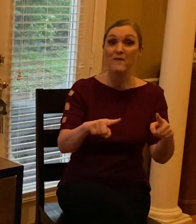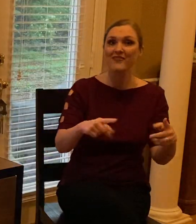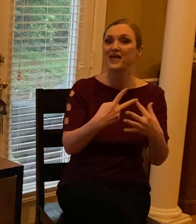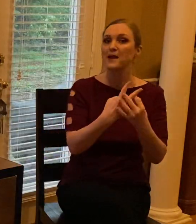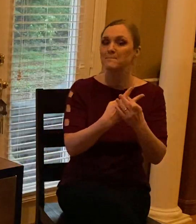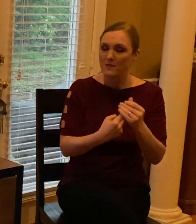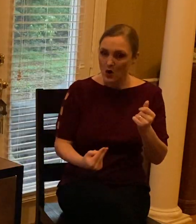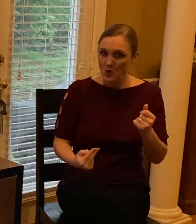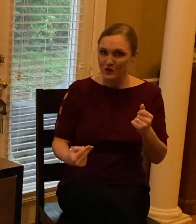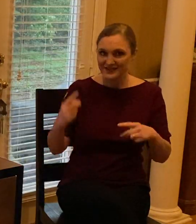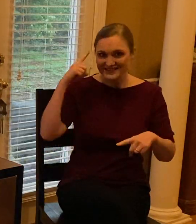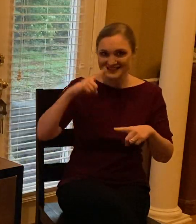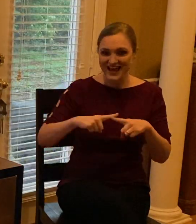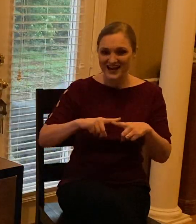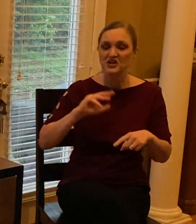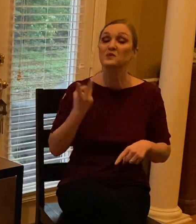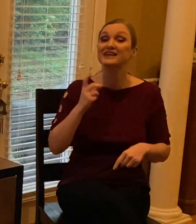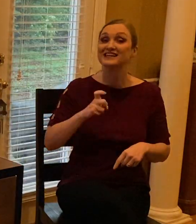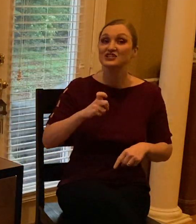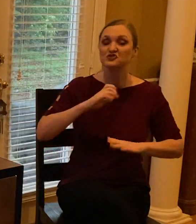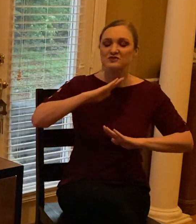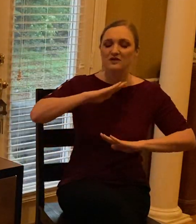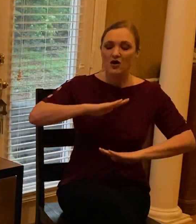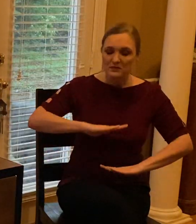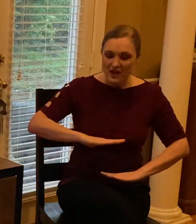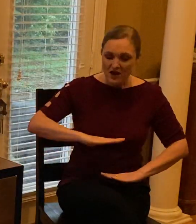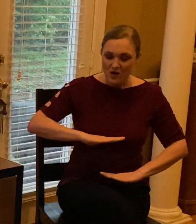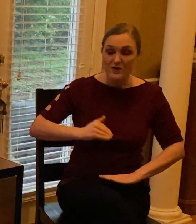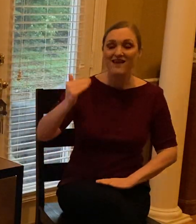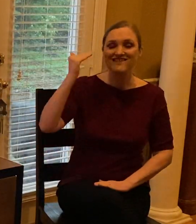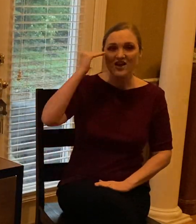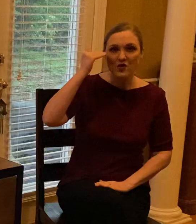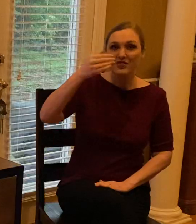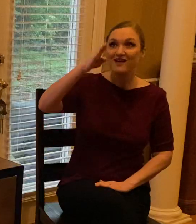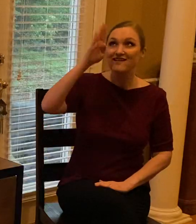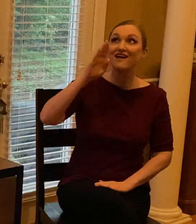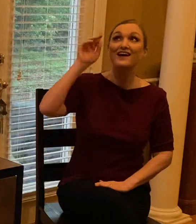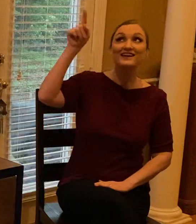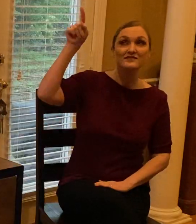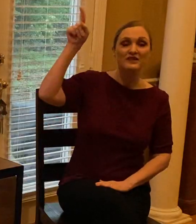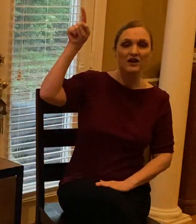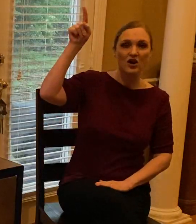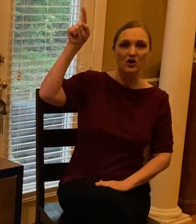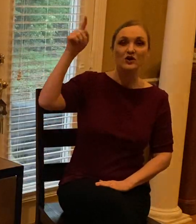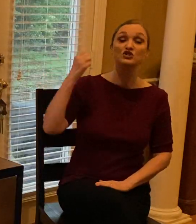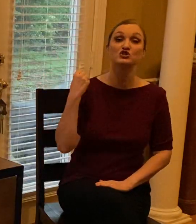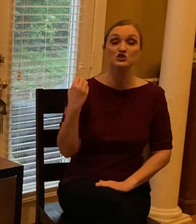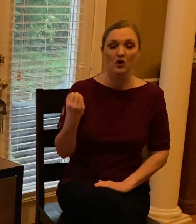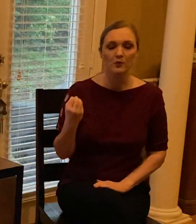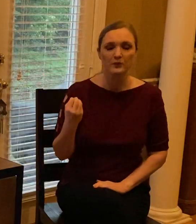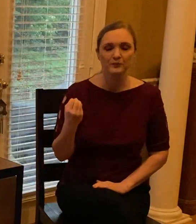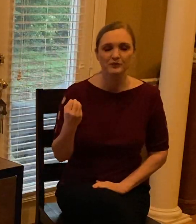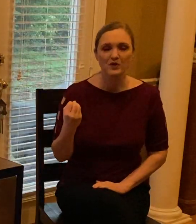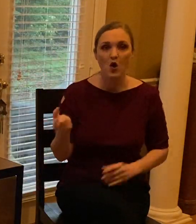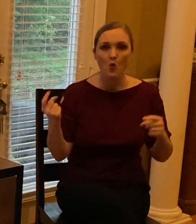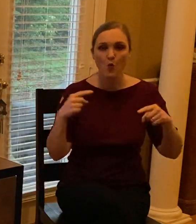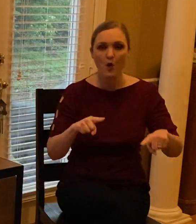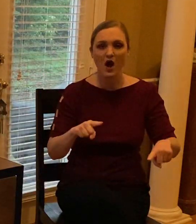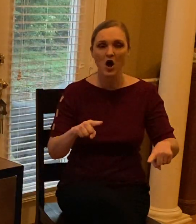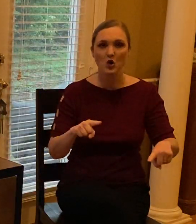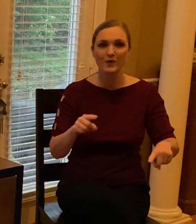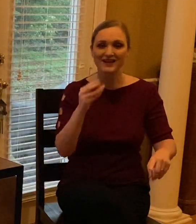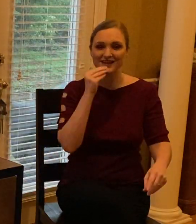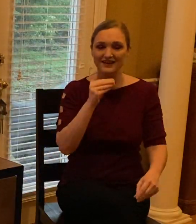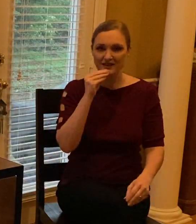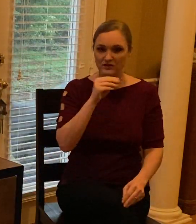that we need just be still and know that God is. And so, as we commune with the